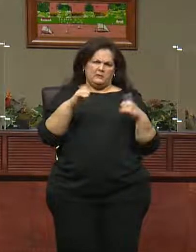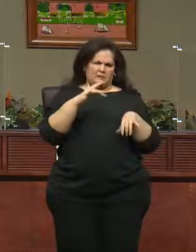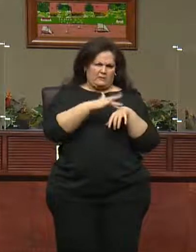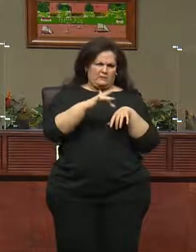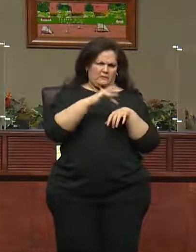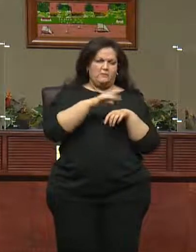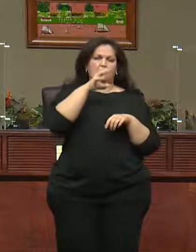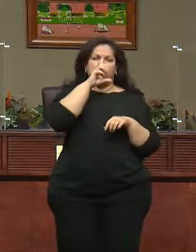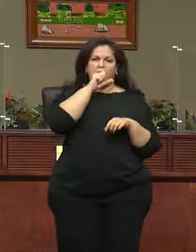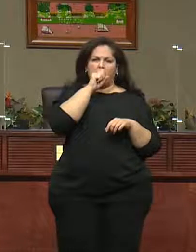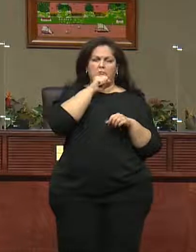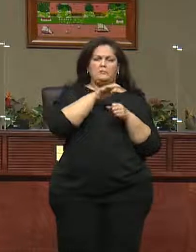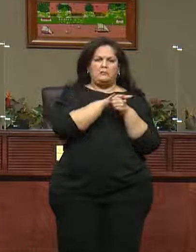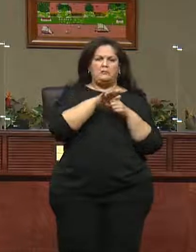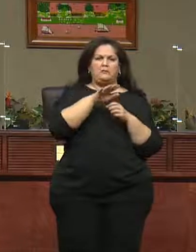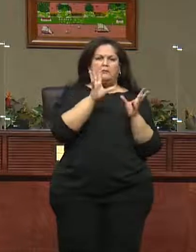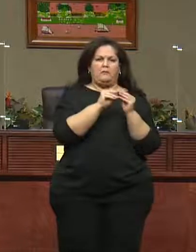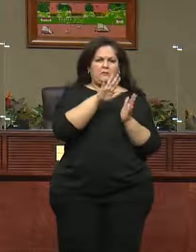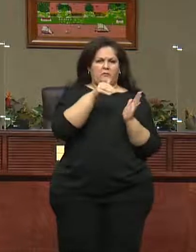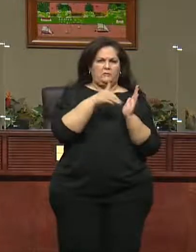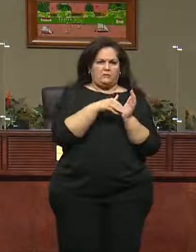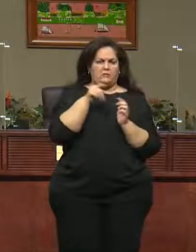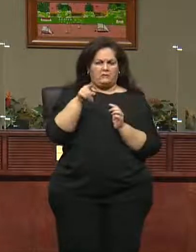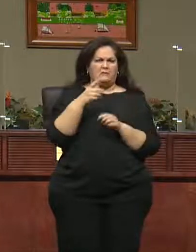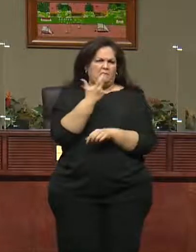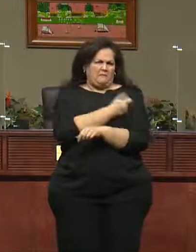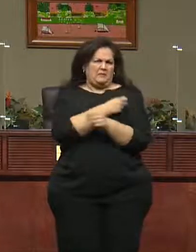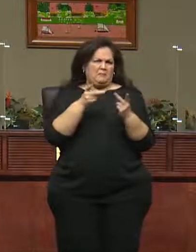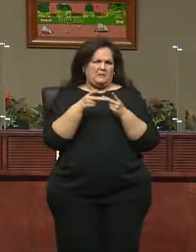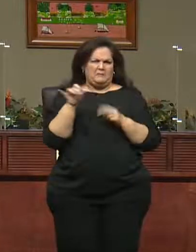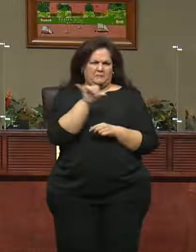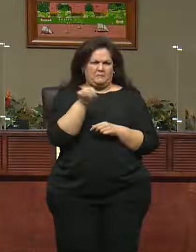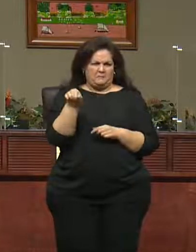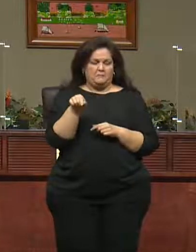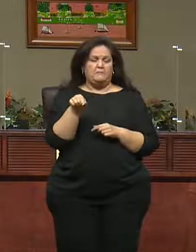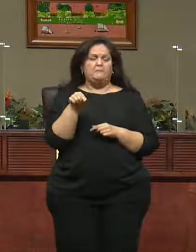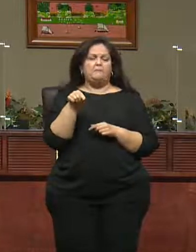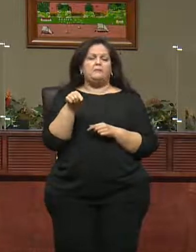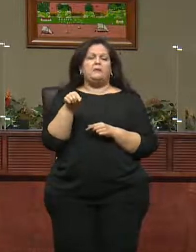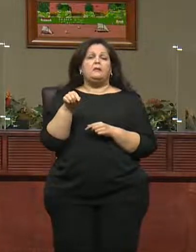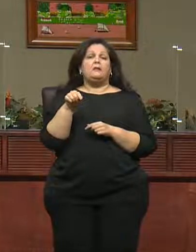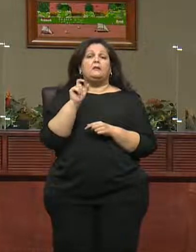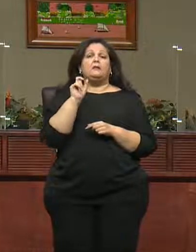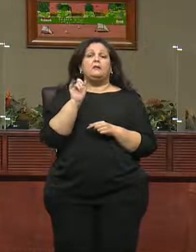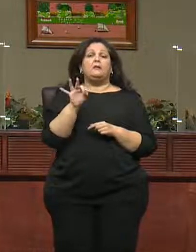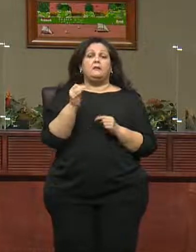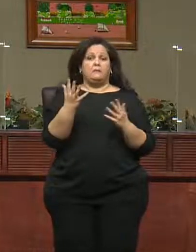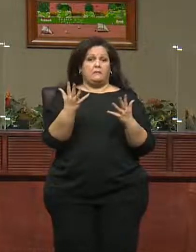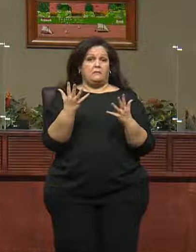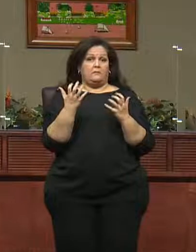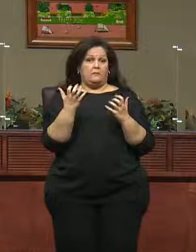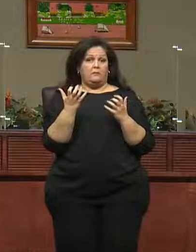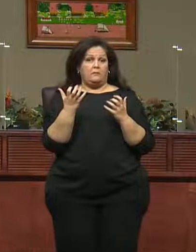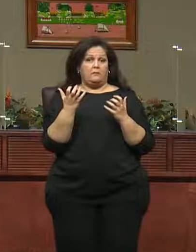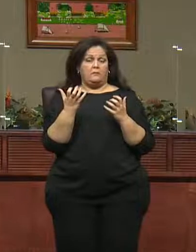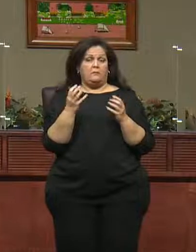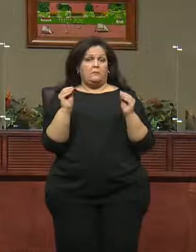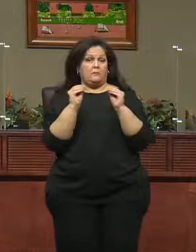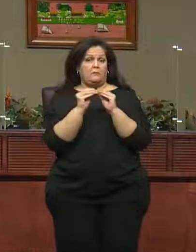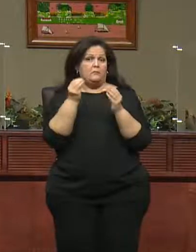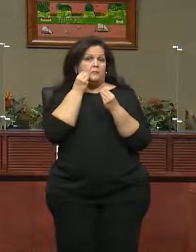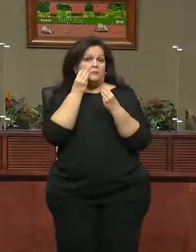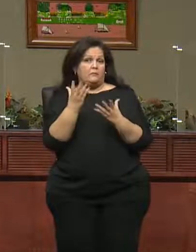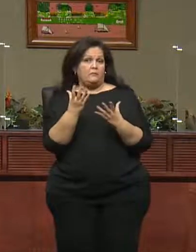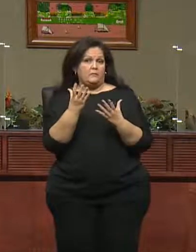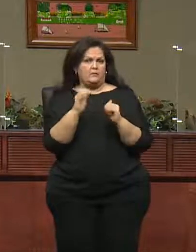Center vaccination site. And if you want to get additional information